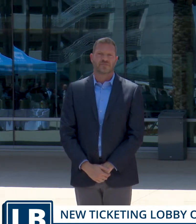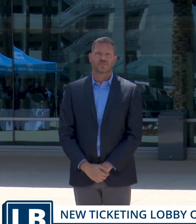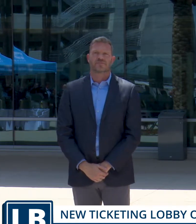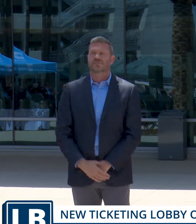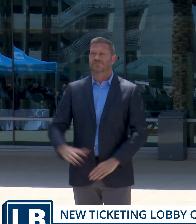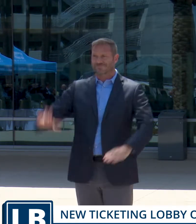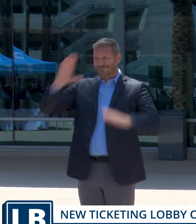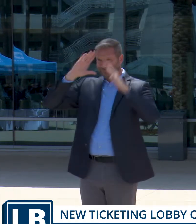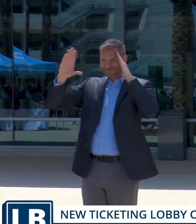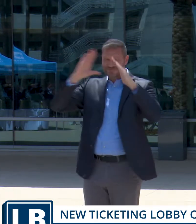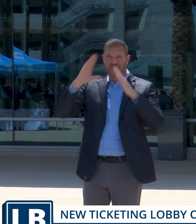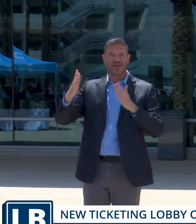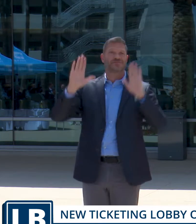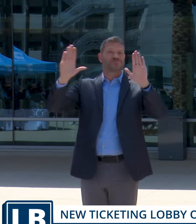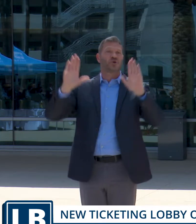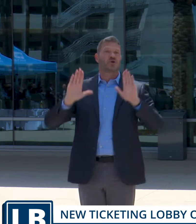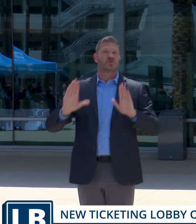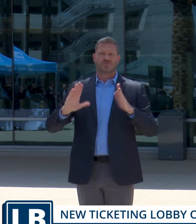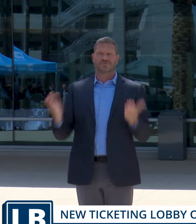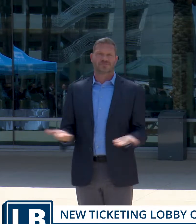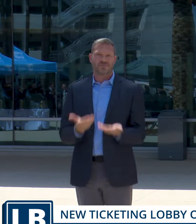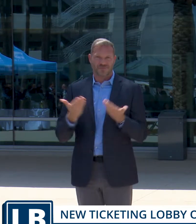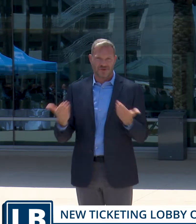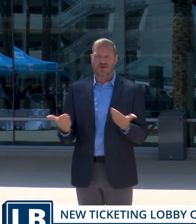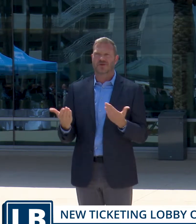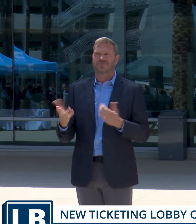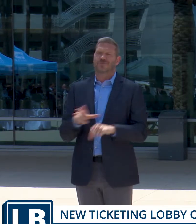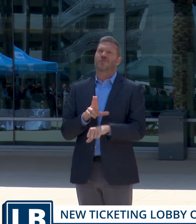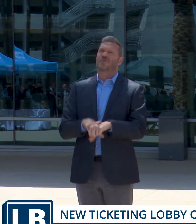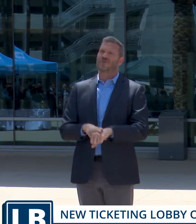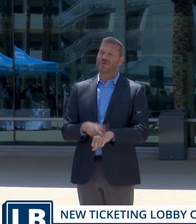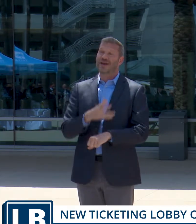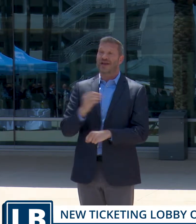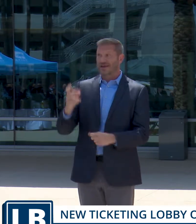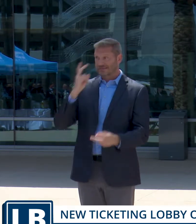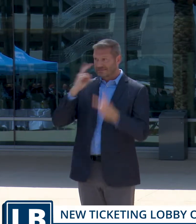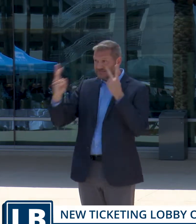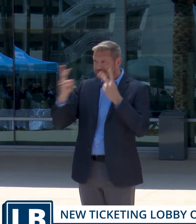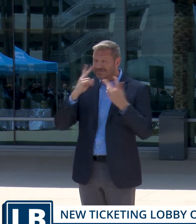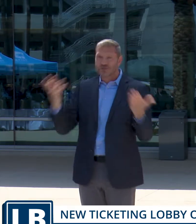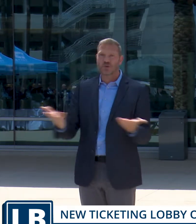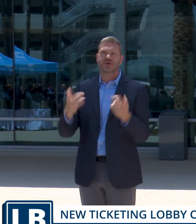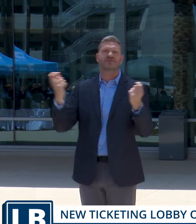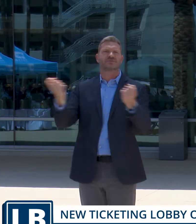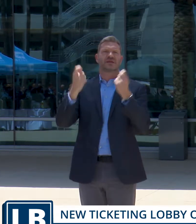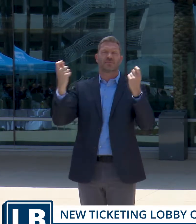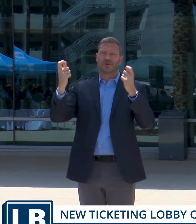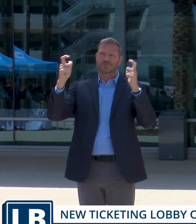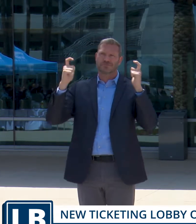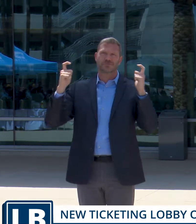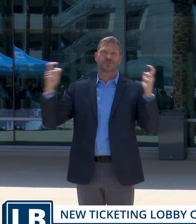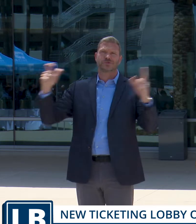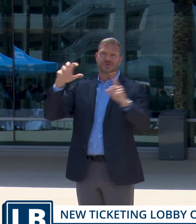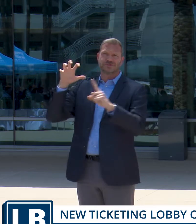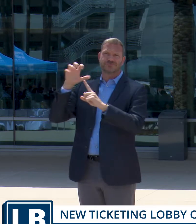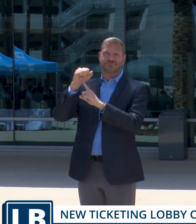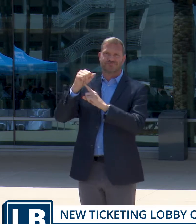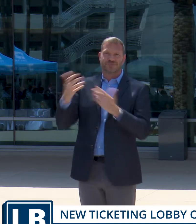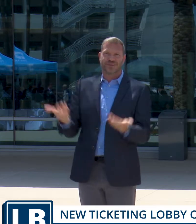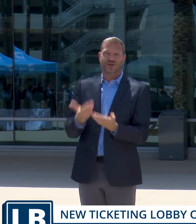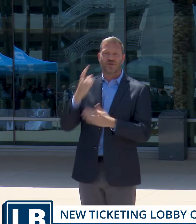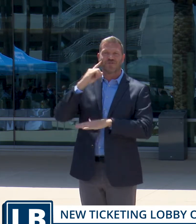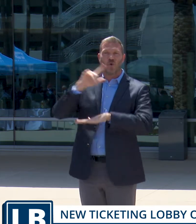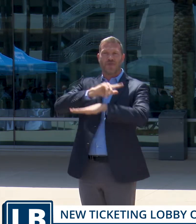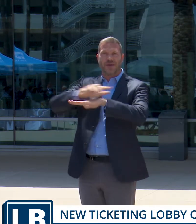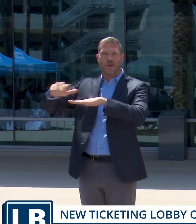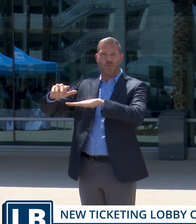Well, hello everyone. It's really great to be here, of course, and to see everybody here as we celebrate a really big milestone for the airport. I just